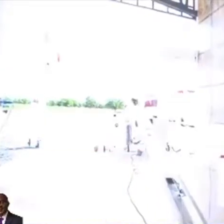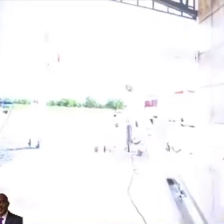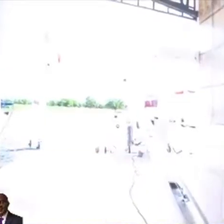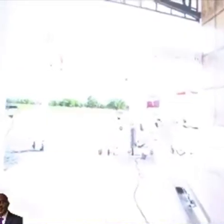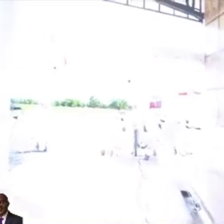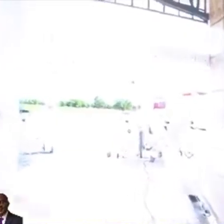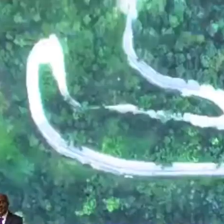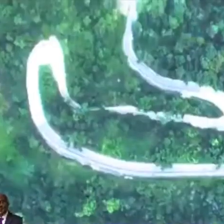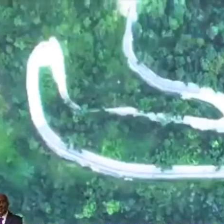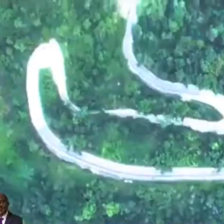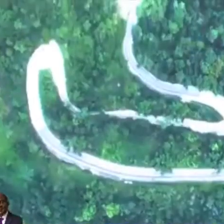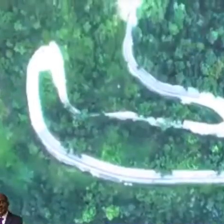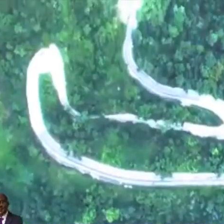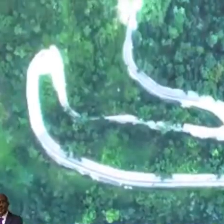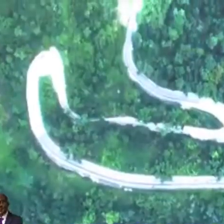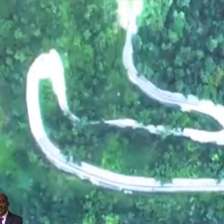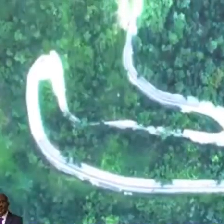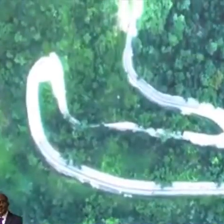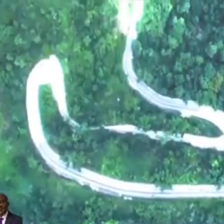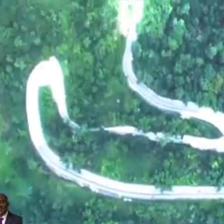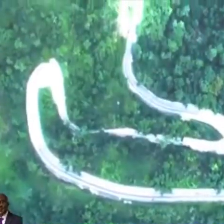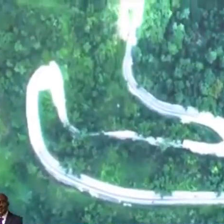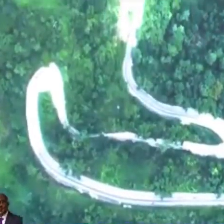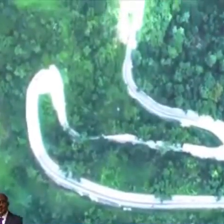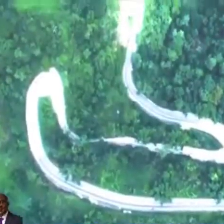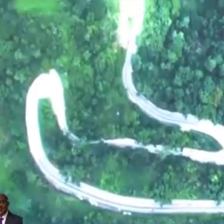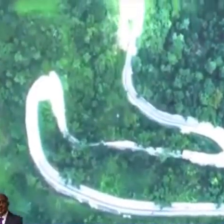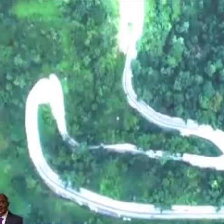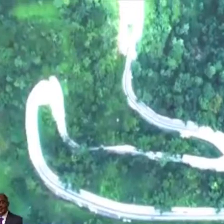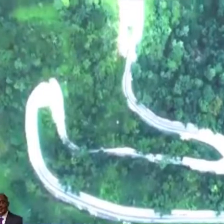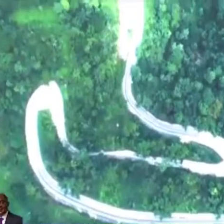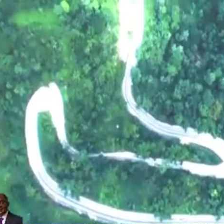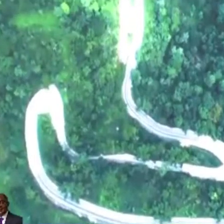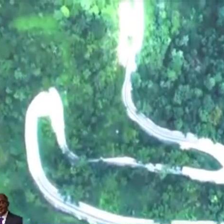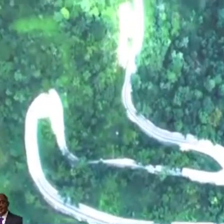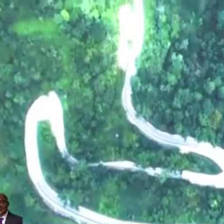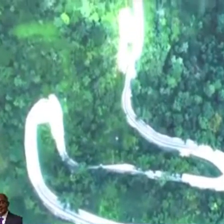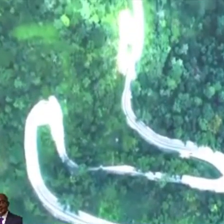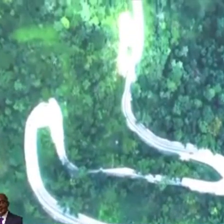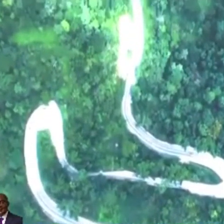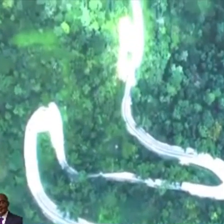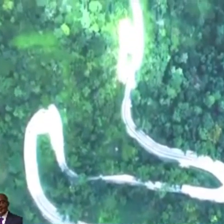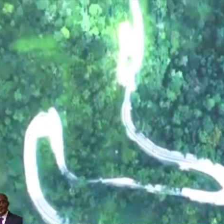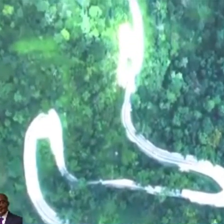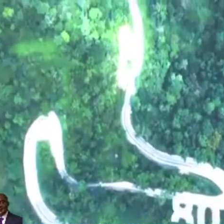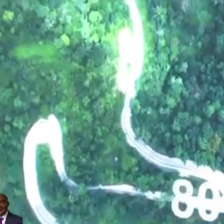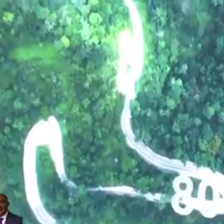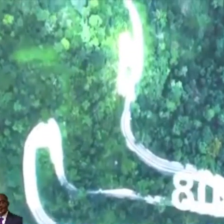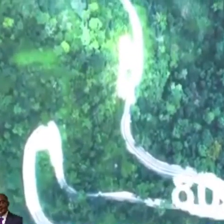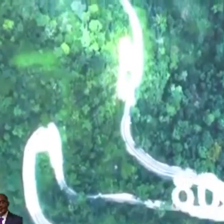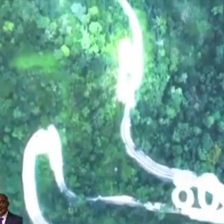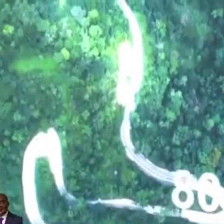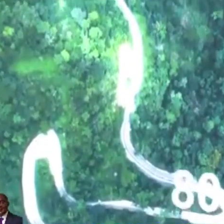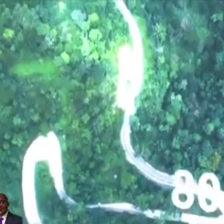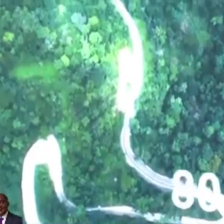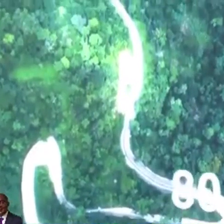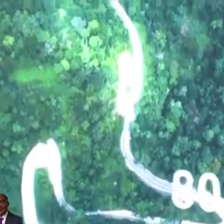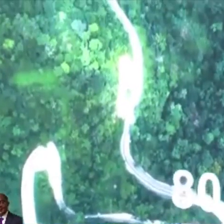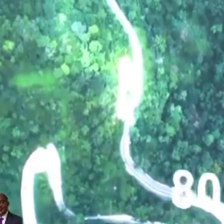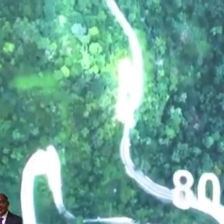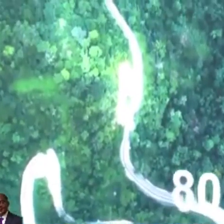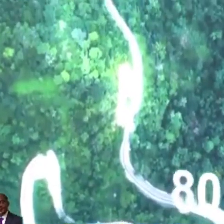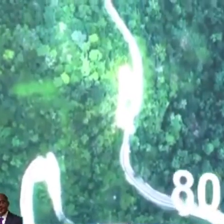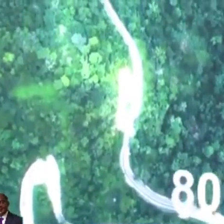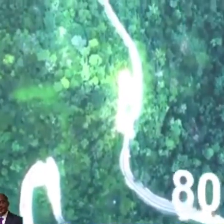vaccines, blood and test samples and results to healthcare facilities located as far away as 80 kilometers